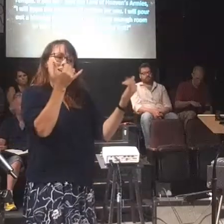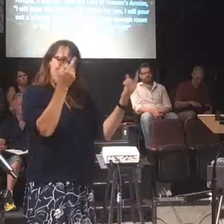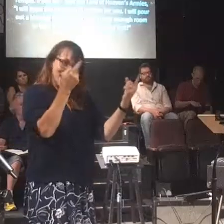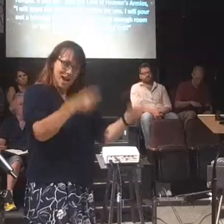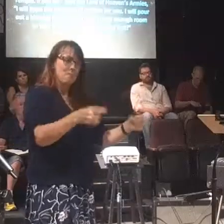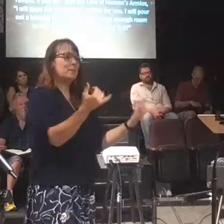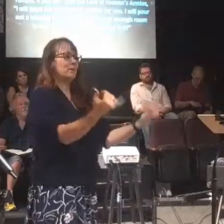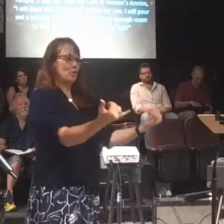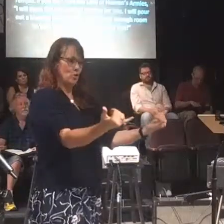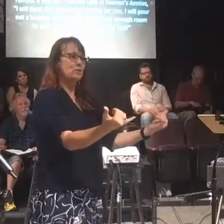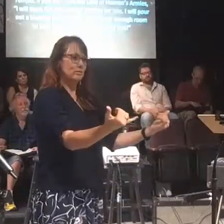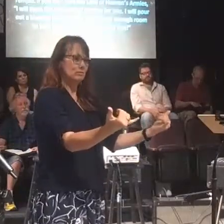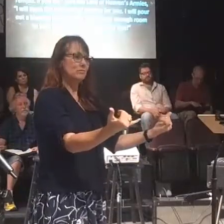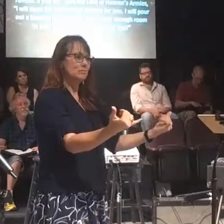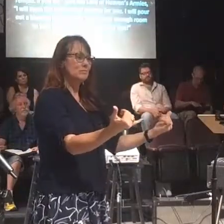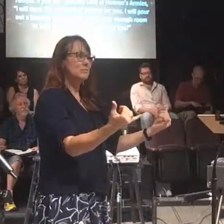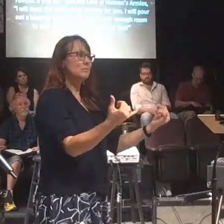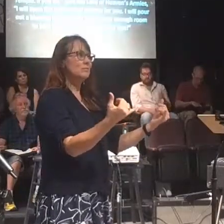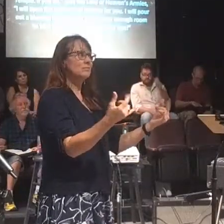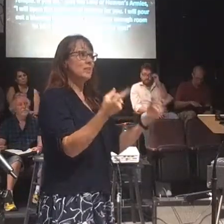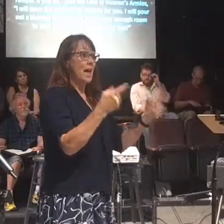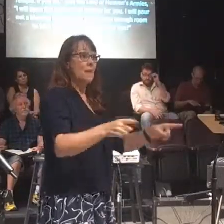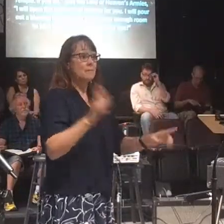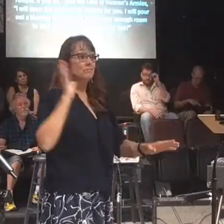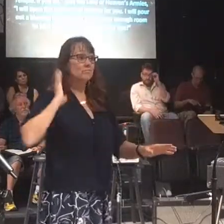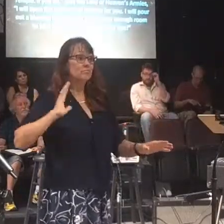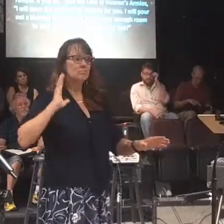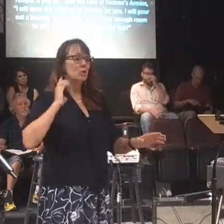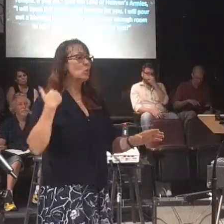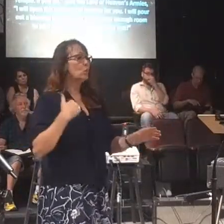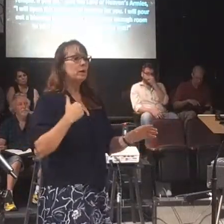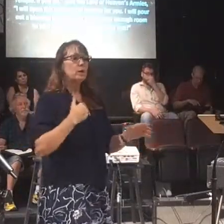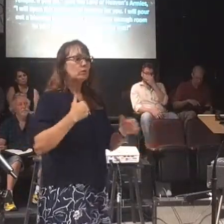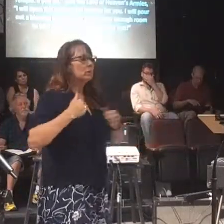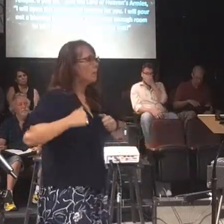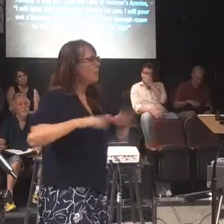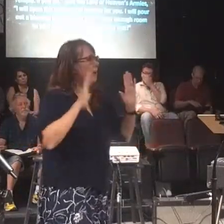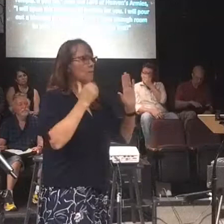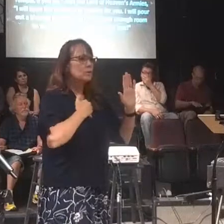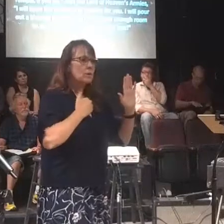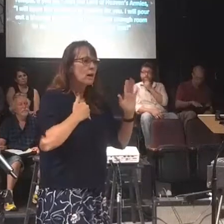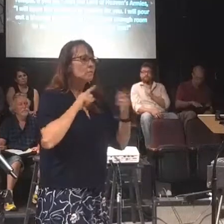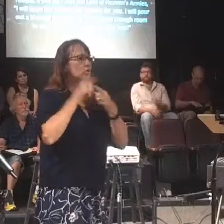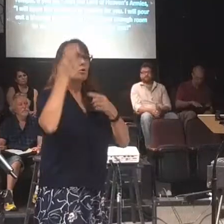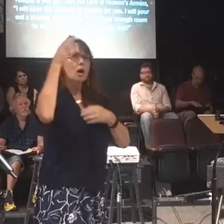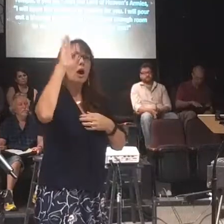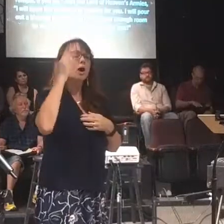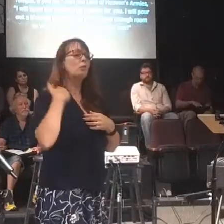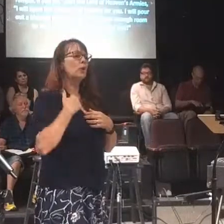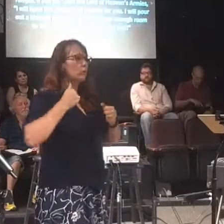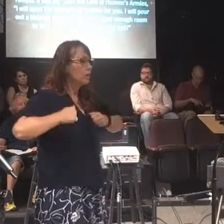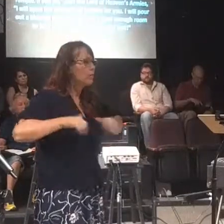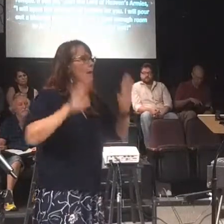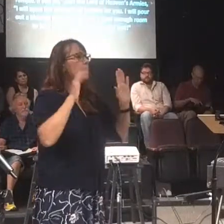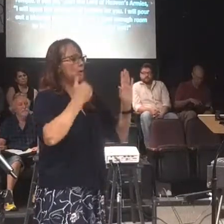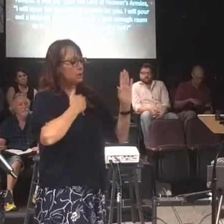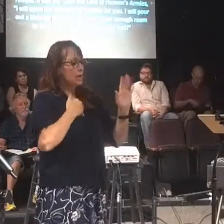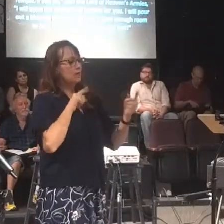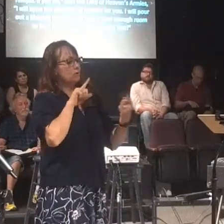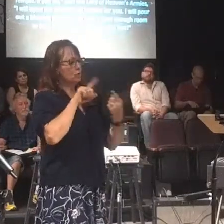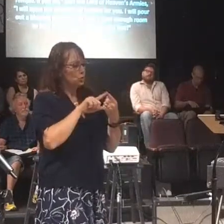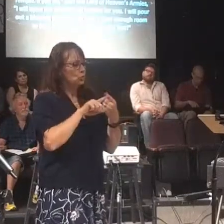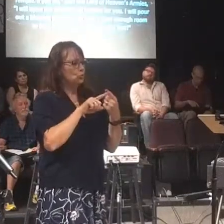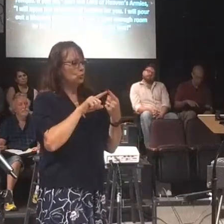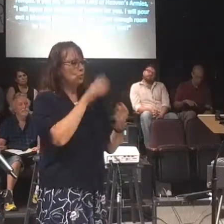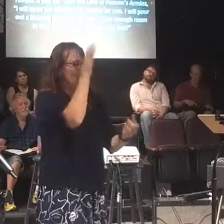best. We don't give enough of ourselves to God. We're not all in. And all